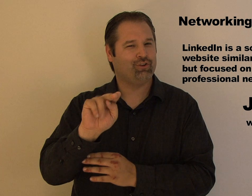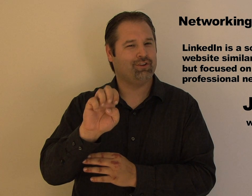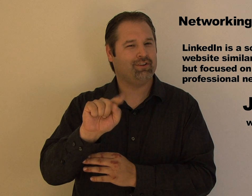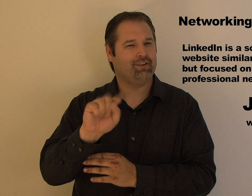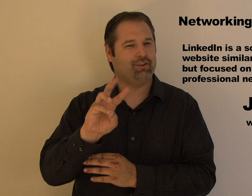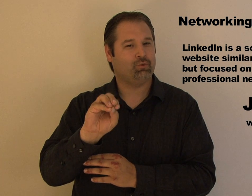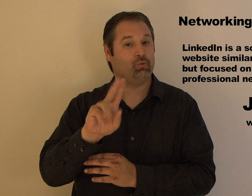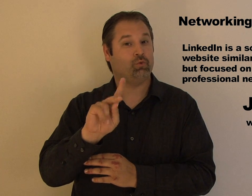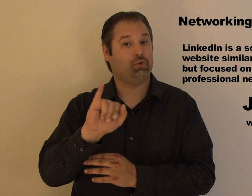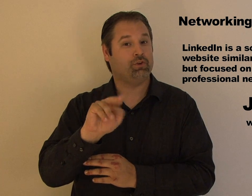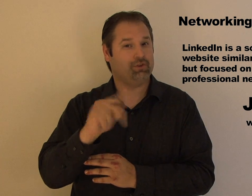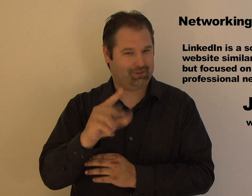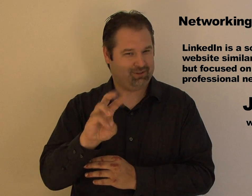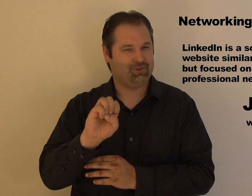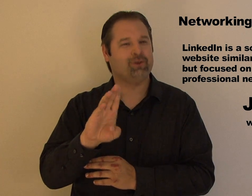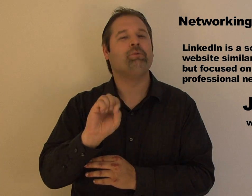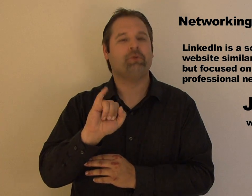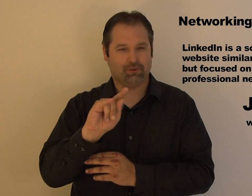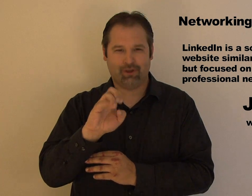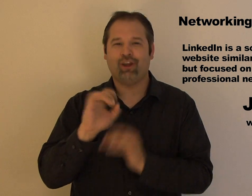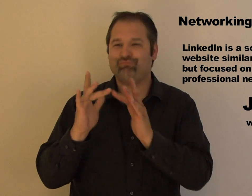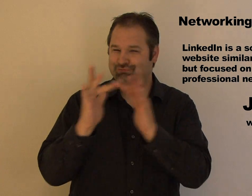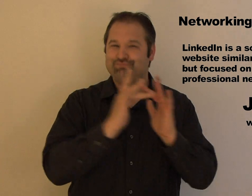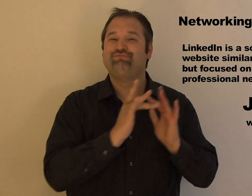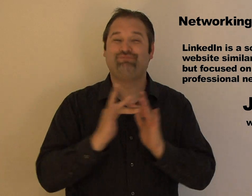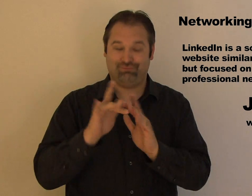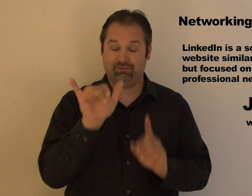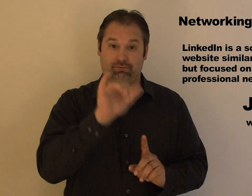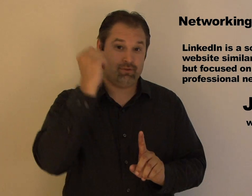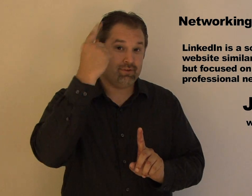However, LinkedIn is focused on business professional networking.